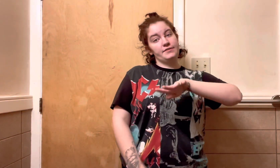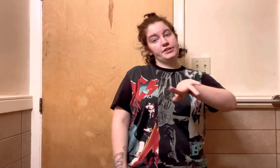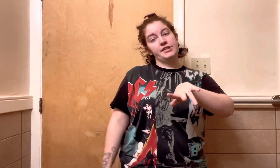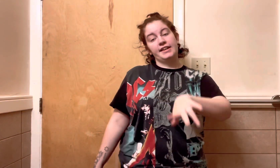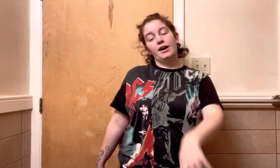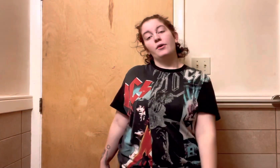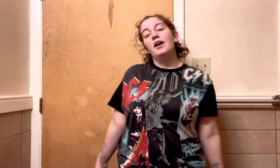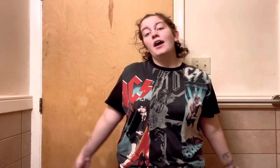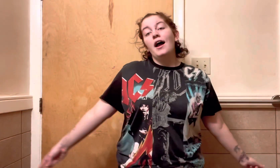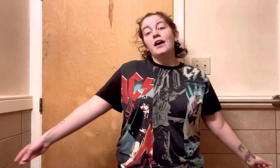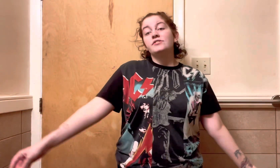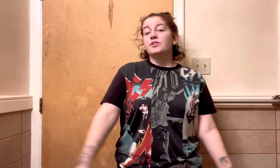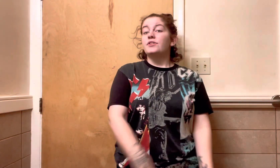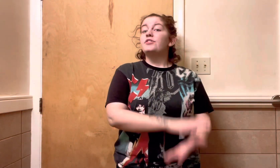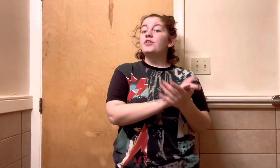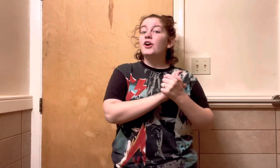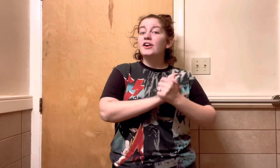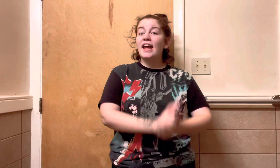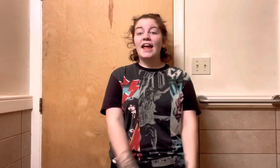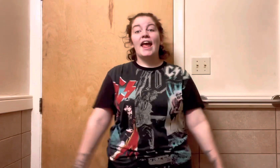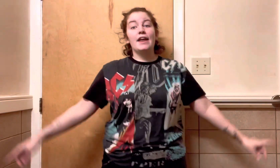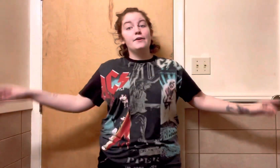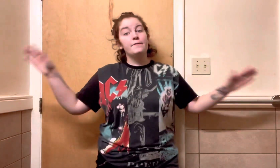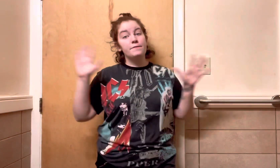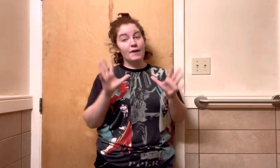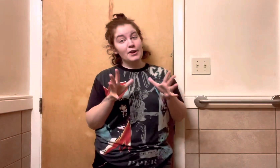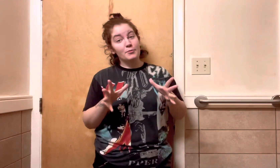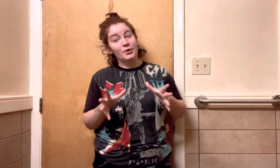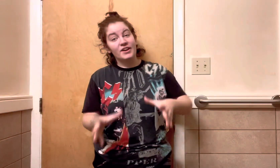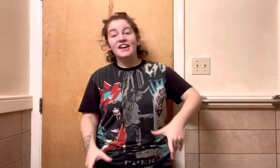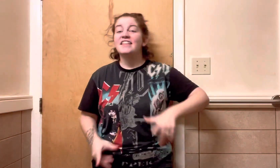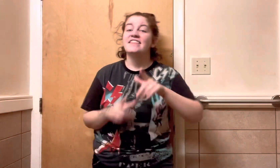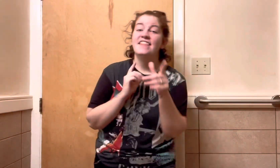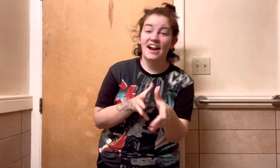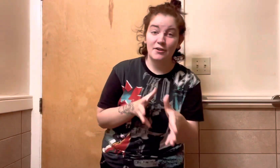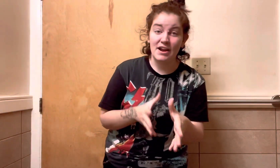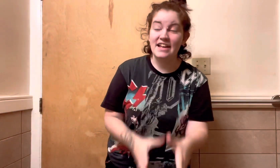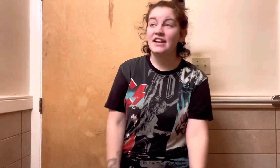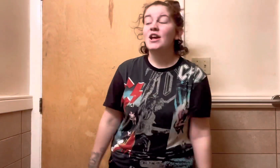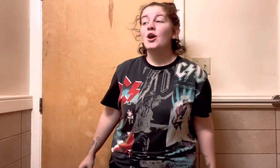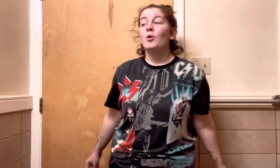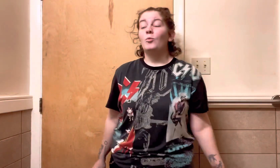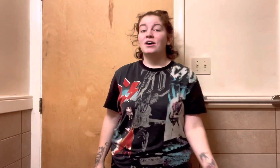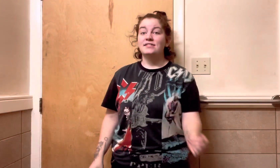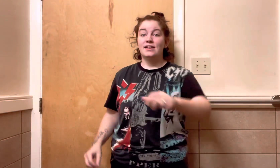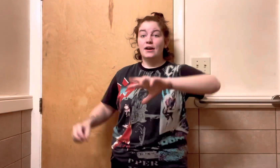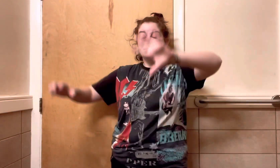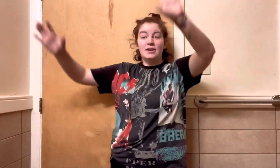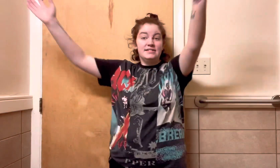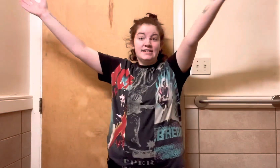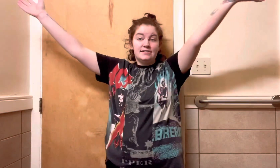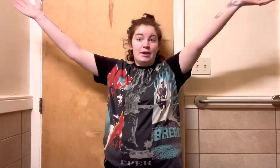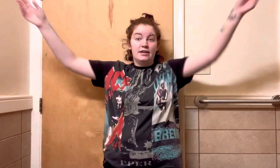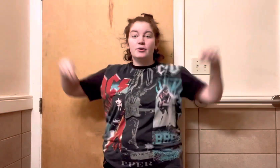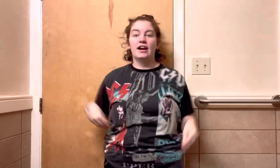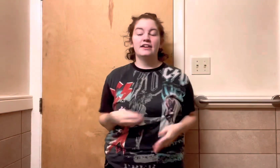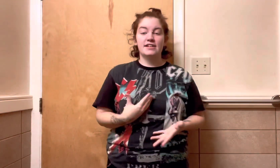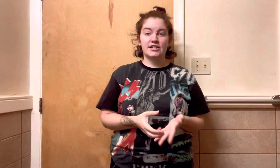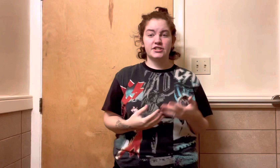definitely check it out. So the third and final book that I read was an anticipated book. Actually